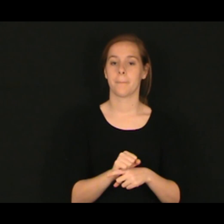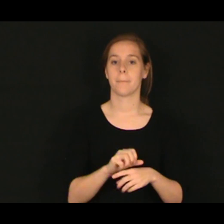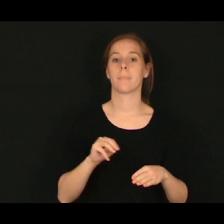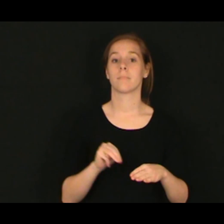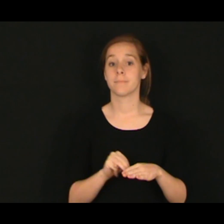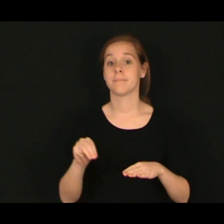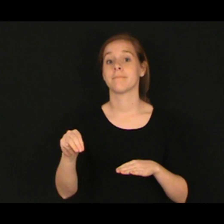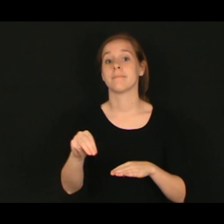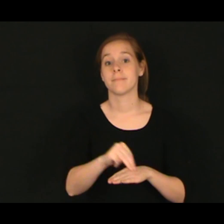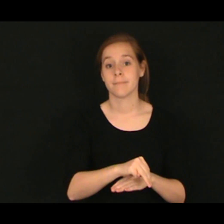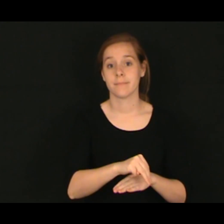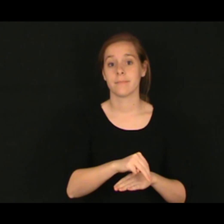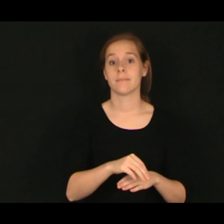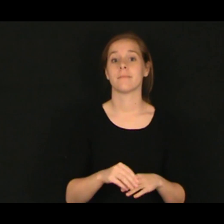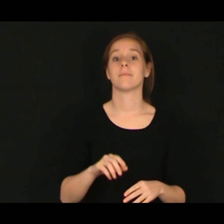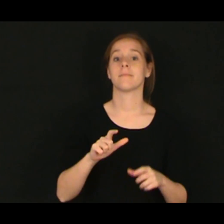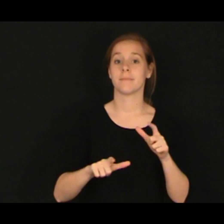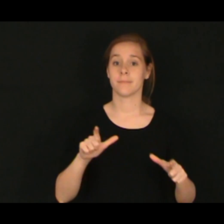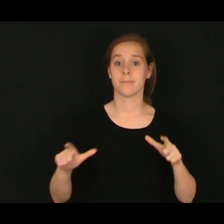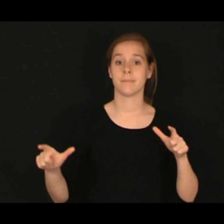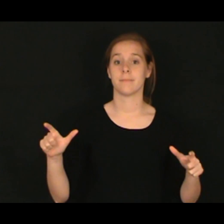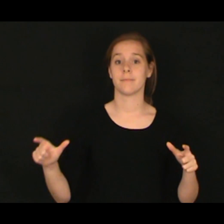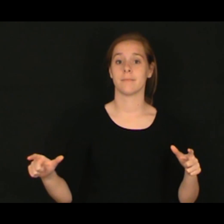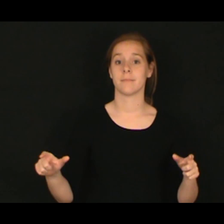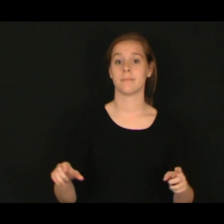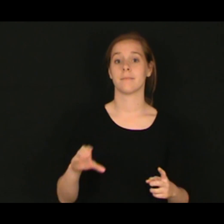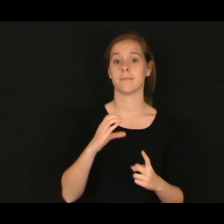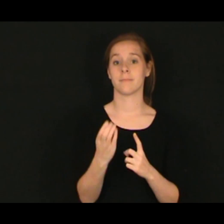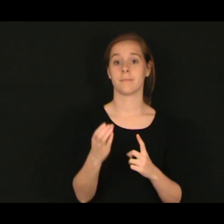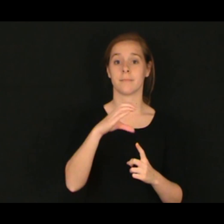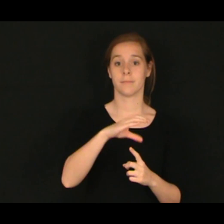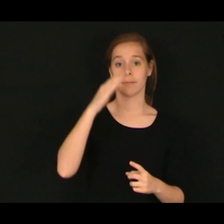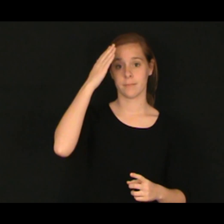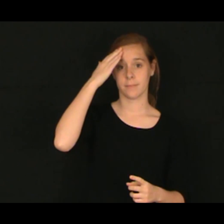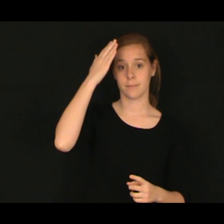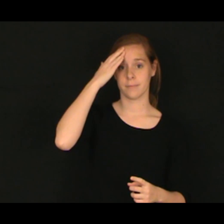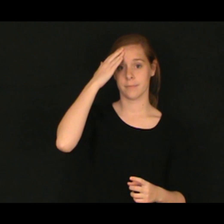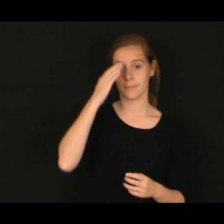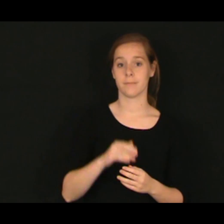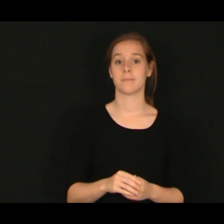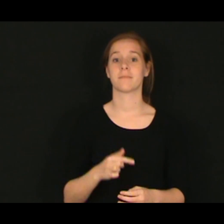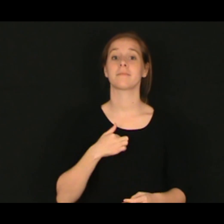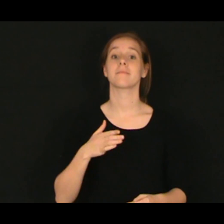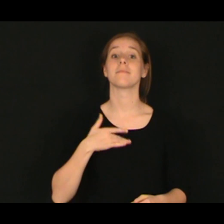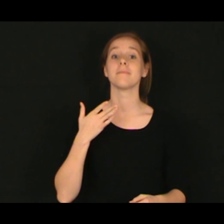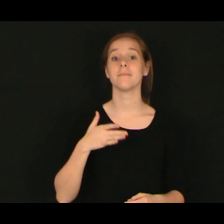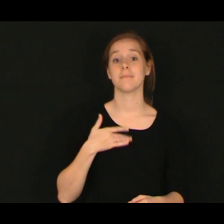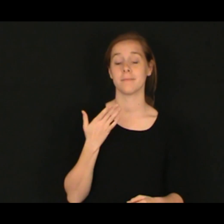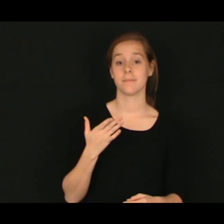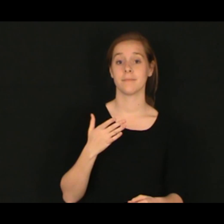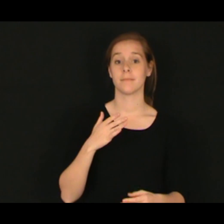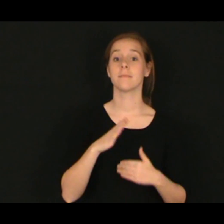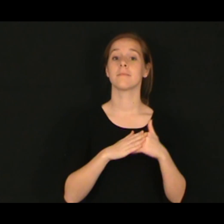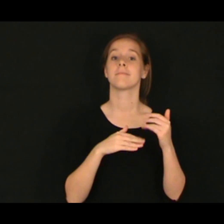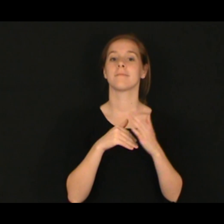hours practicing and mastering the language and cultural knowledge. I